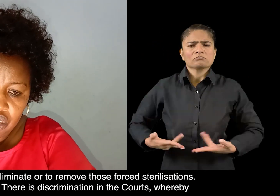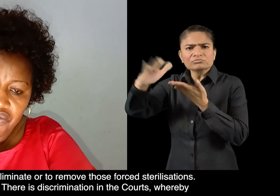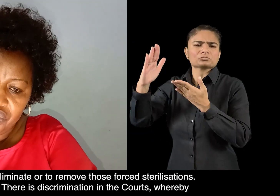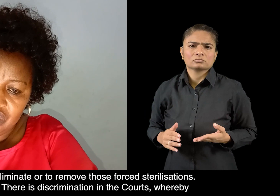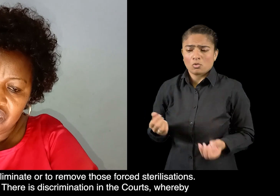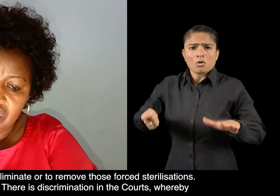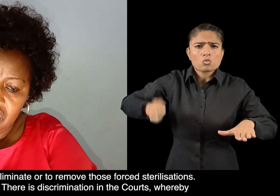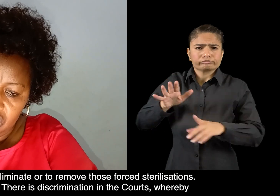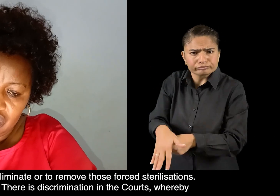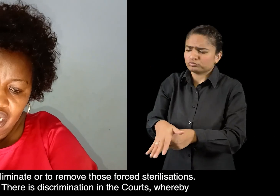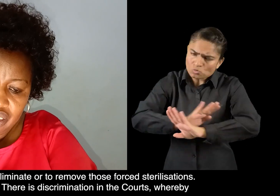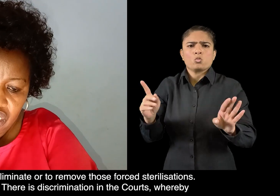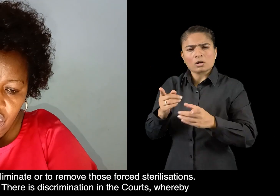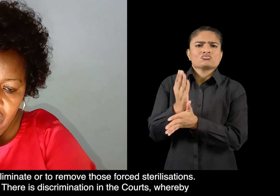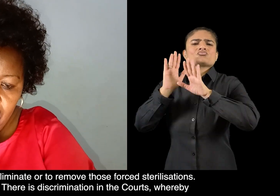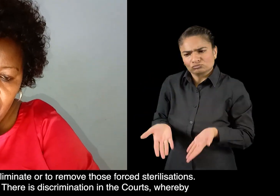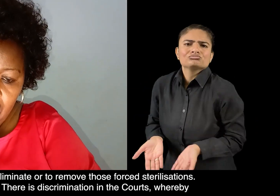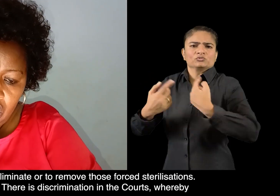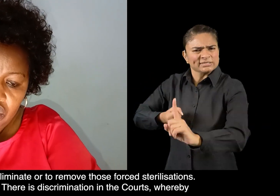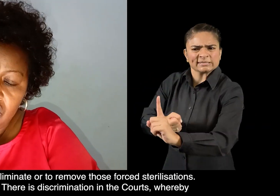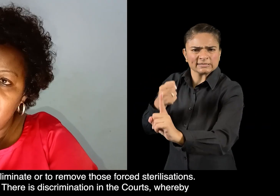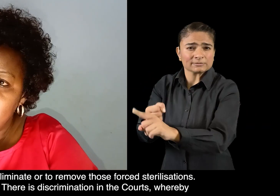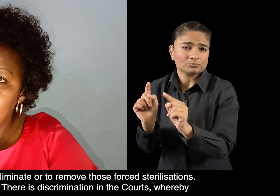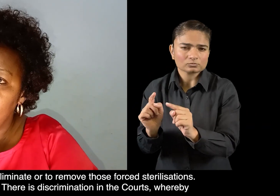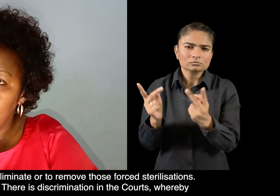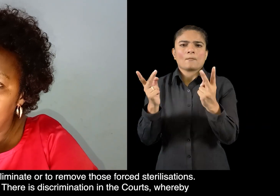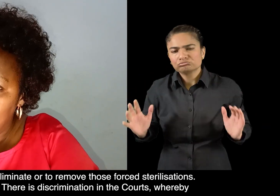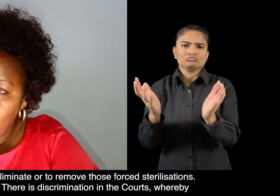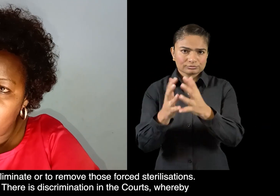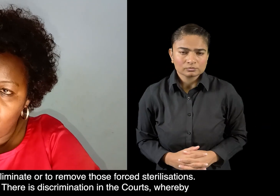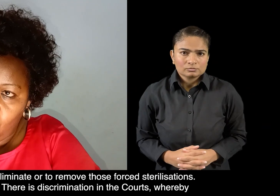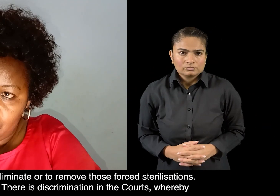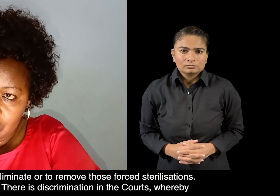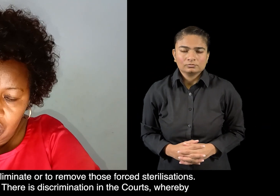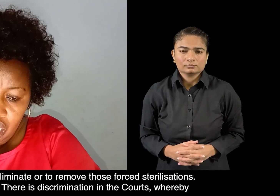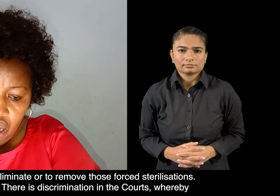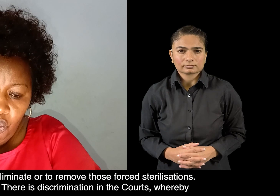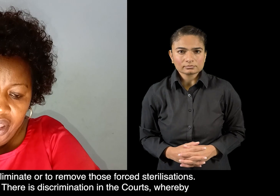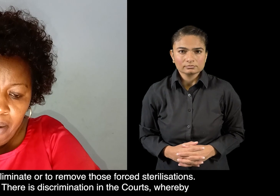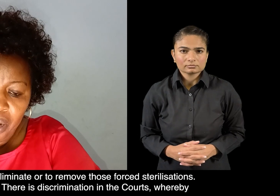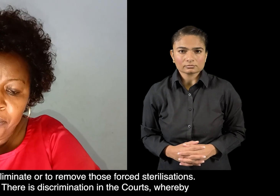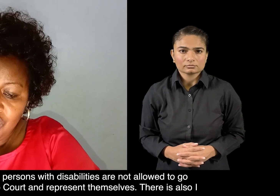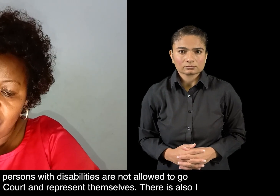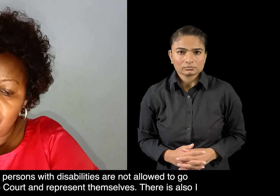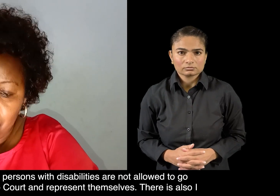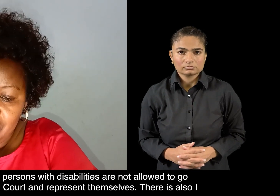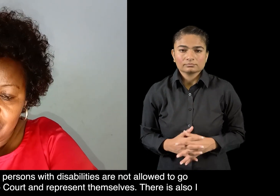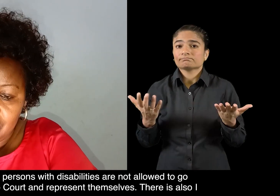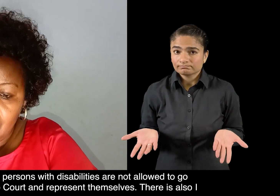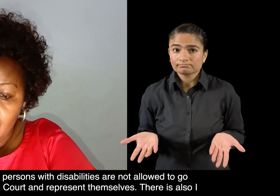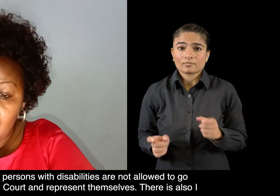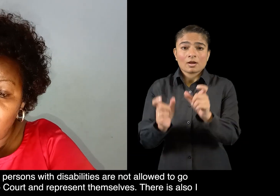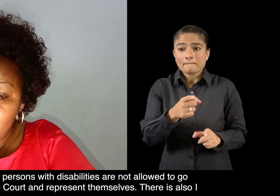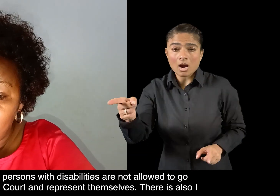those forced sterilization. There is a discrimination in courts, whereby persons with